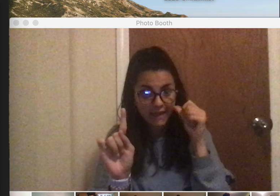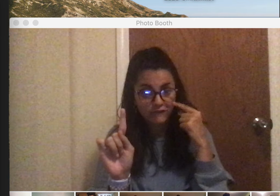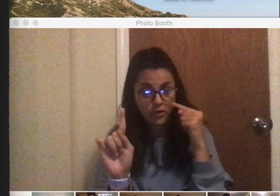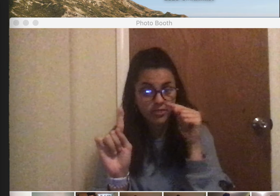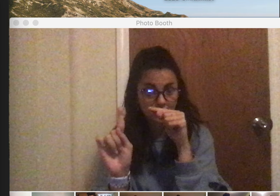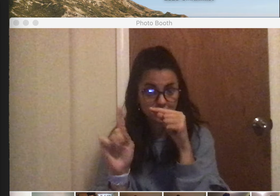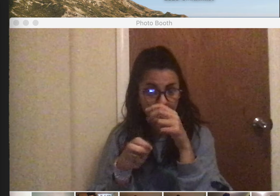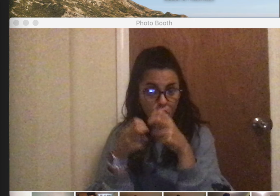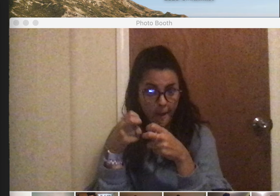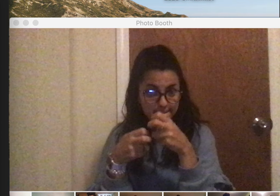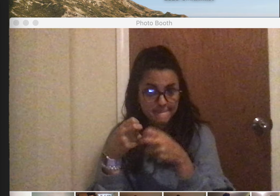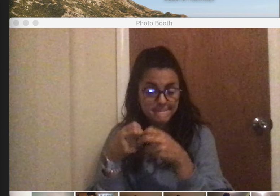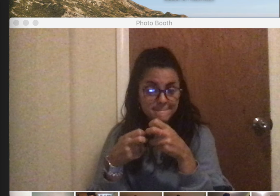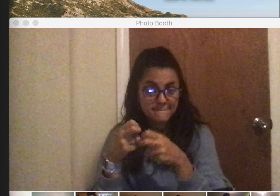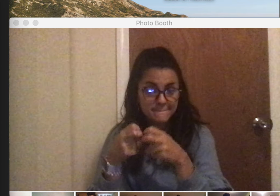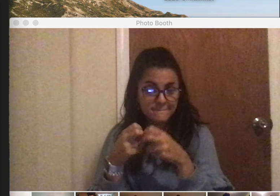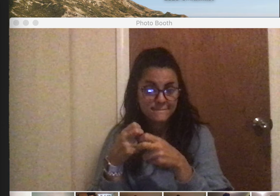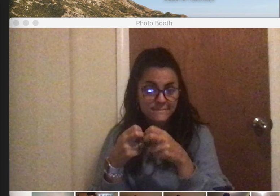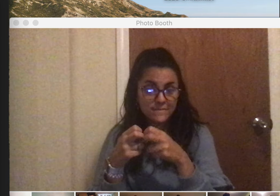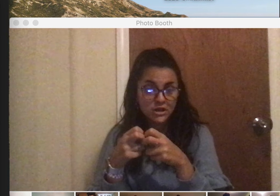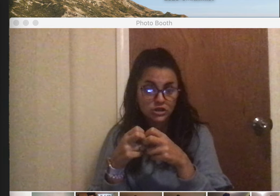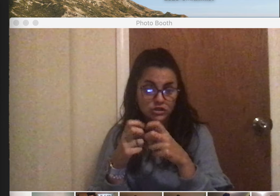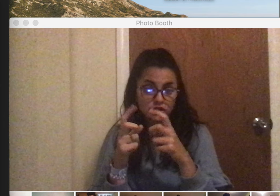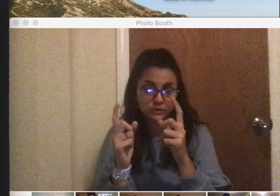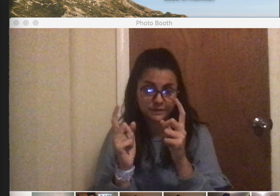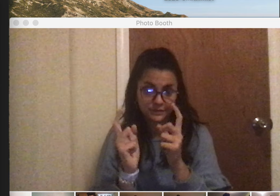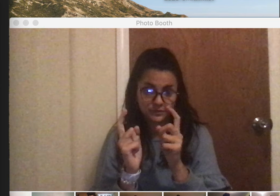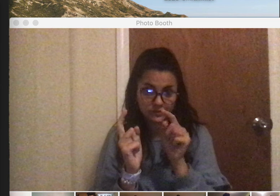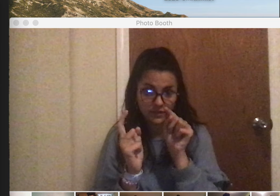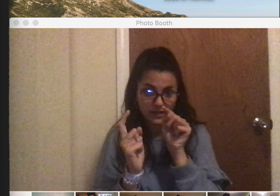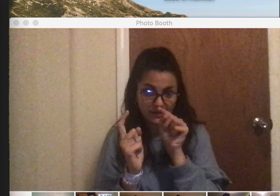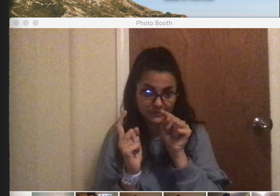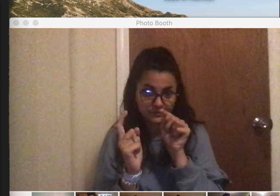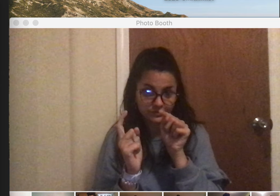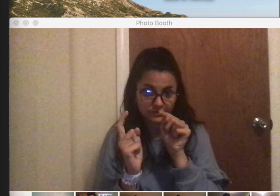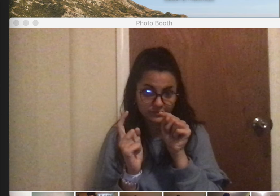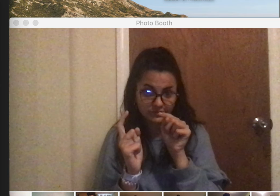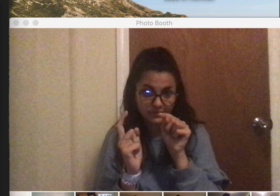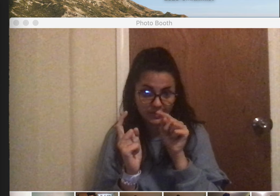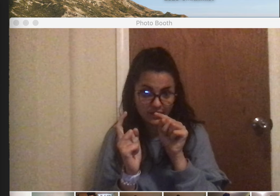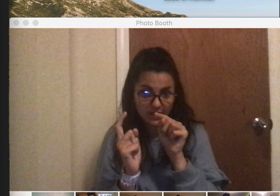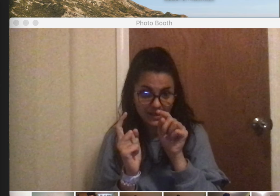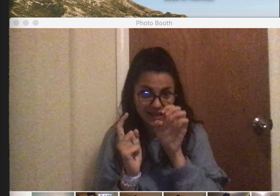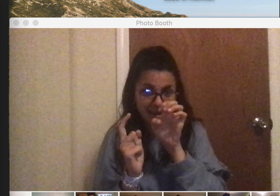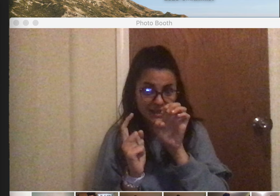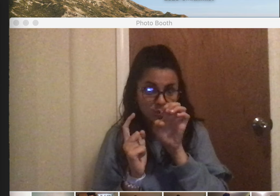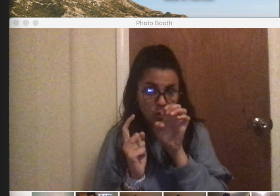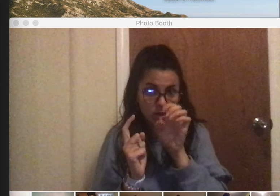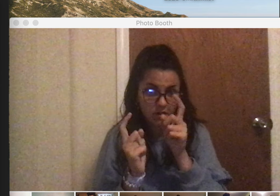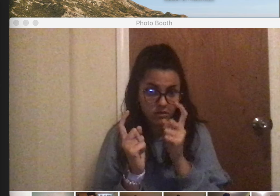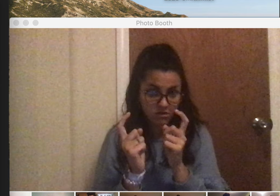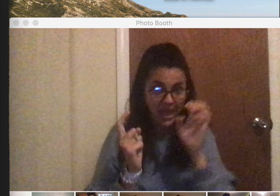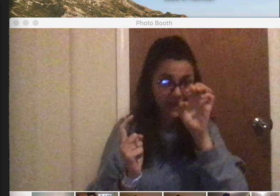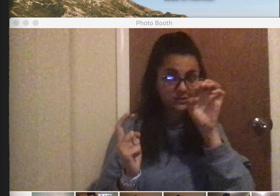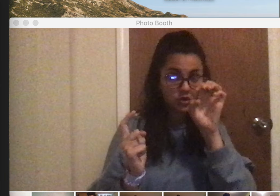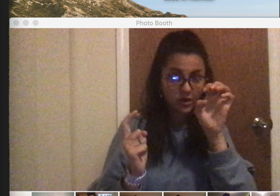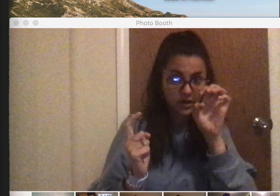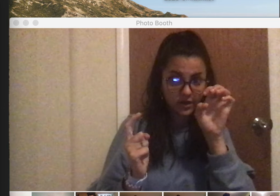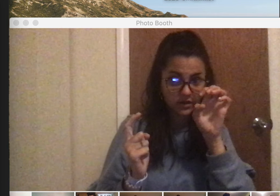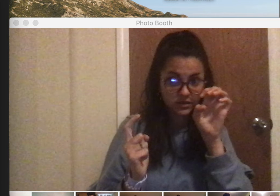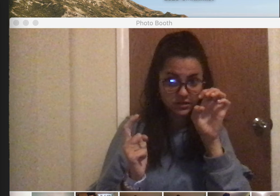which was power to a power. So these are going to get multiplied out. So we're going to get 3 over x to the